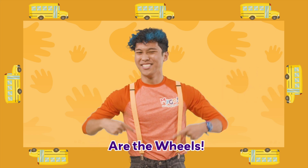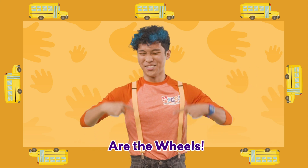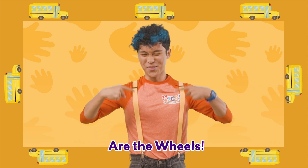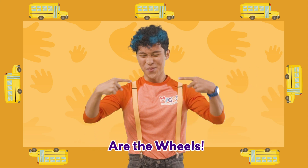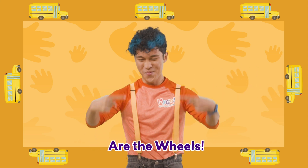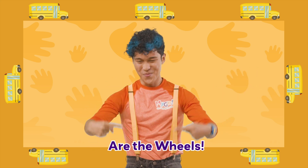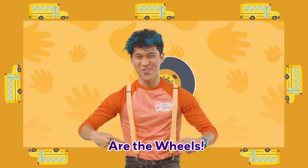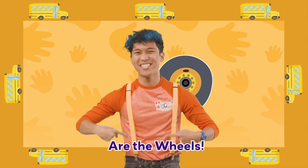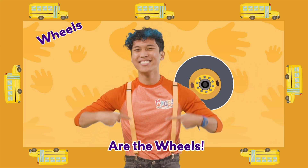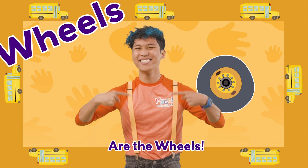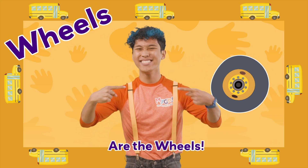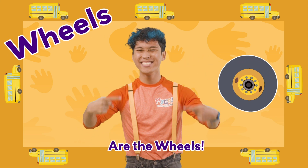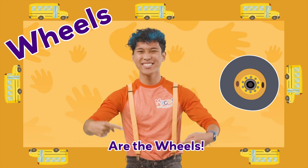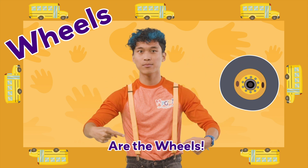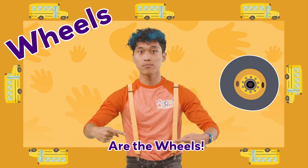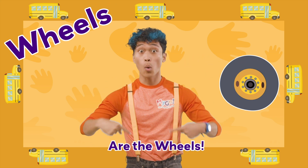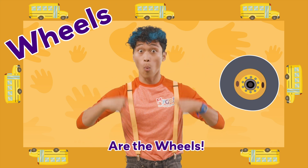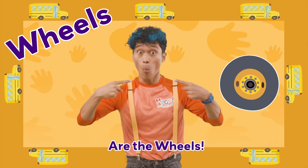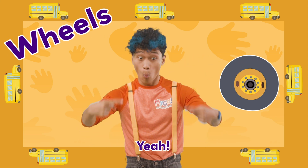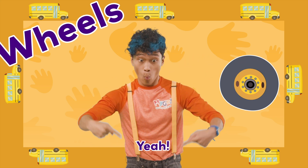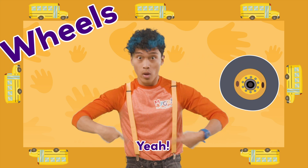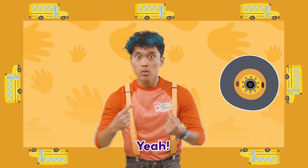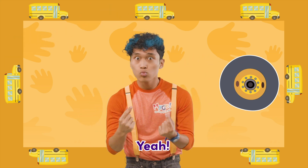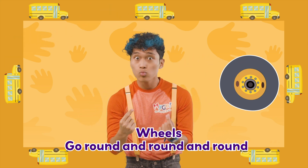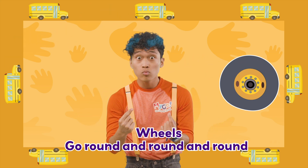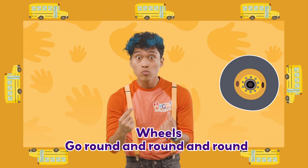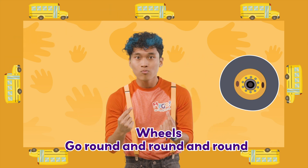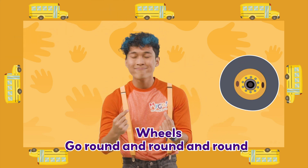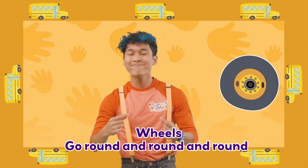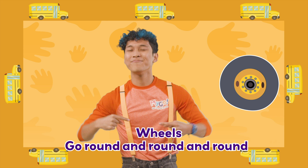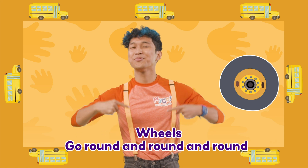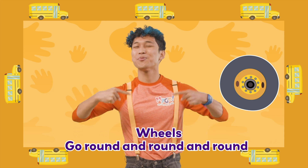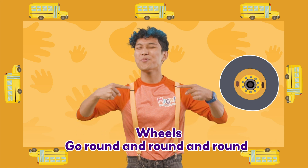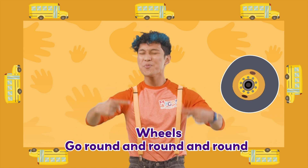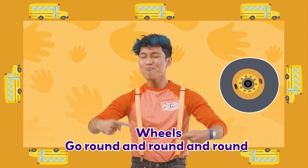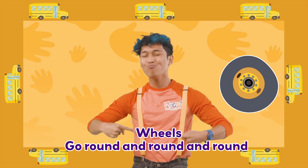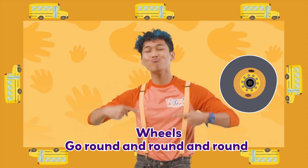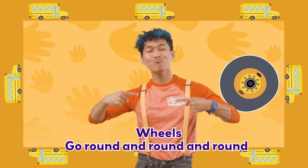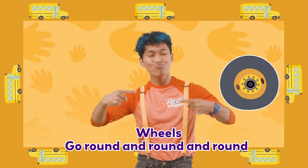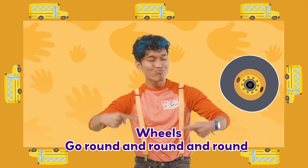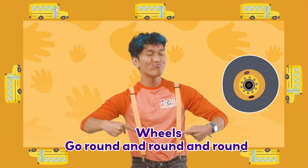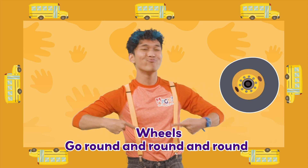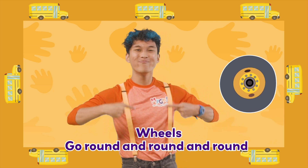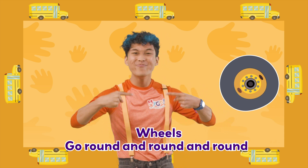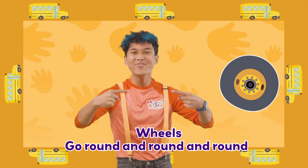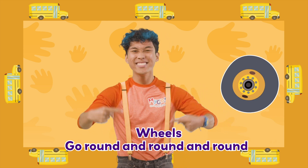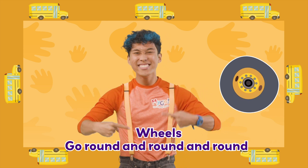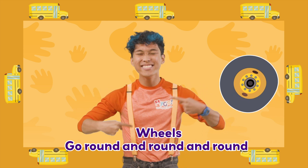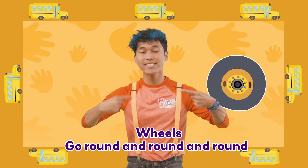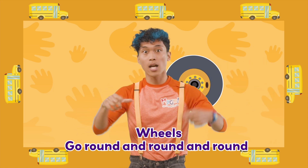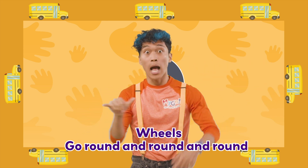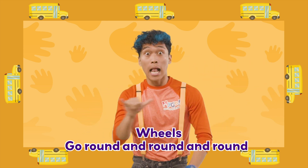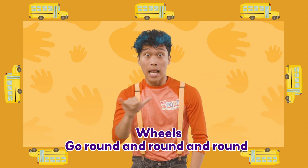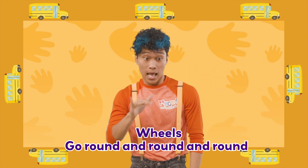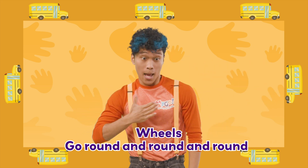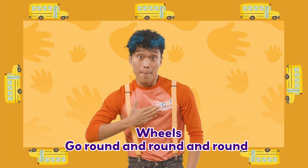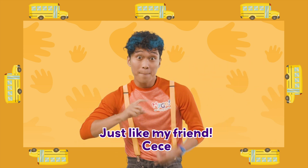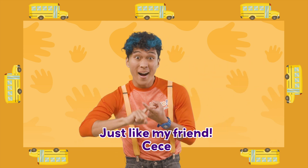are the wheels. Yeah, wheels go round and round and round, just like